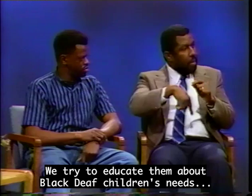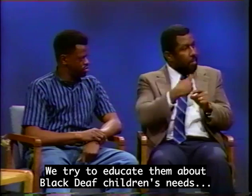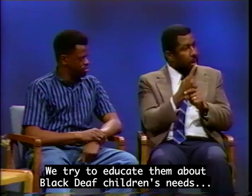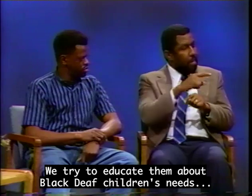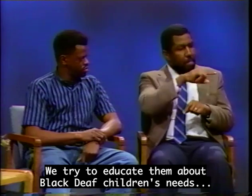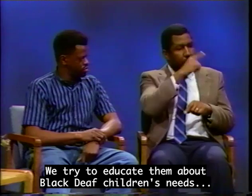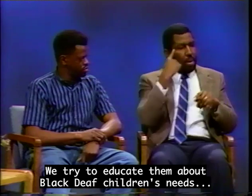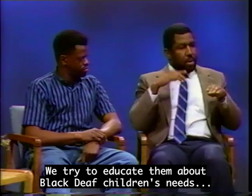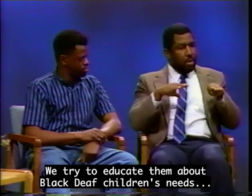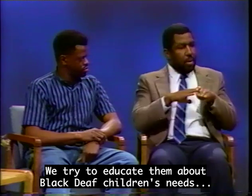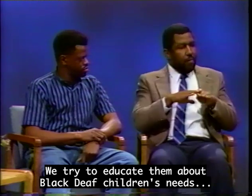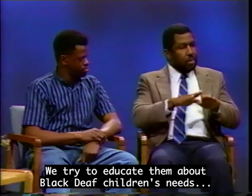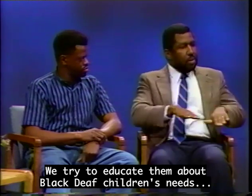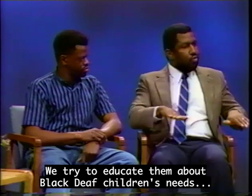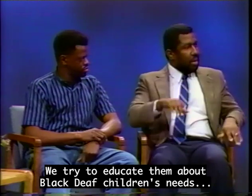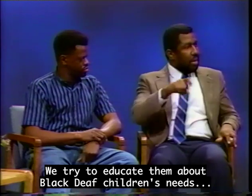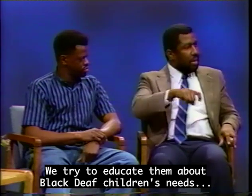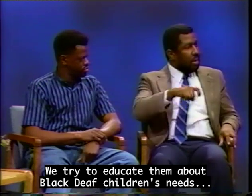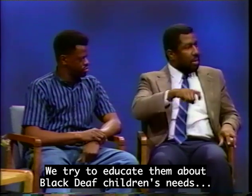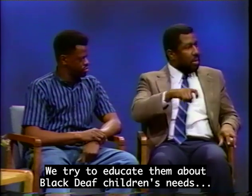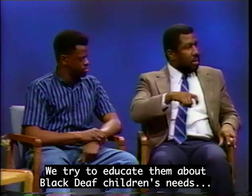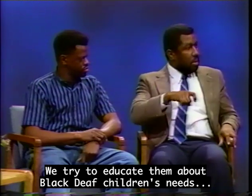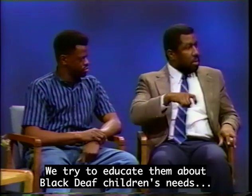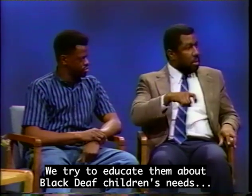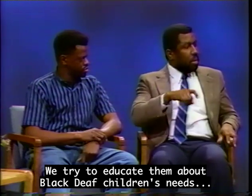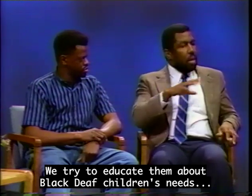We try to educate them about black deaf children's needs